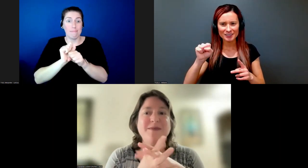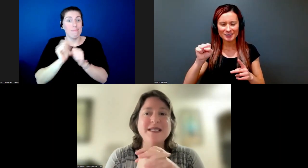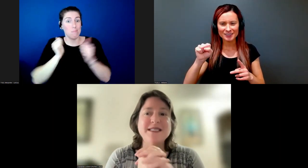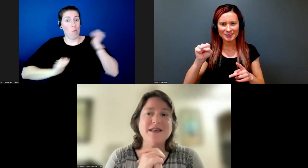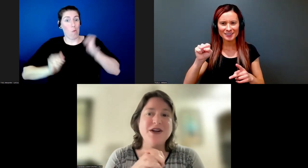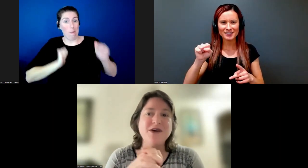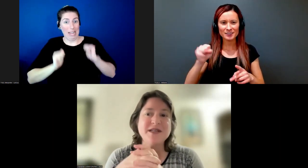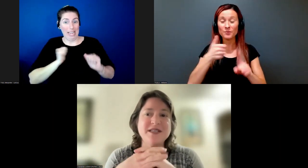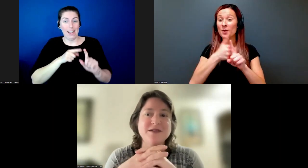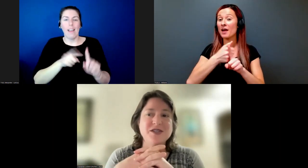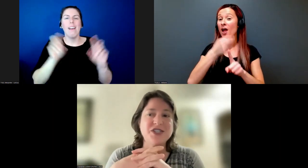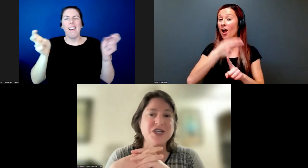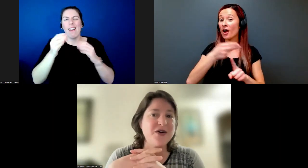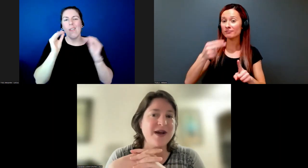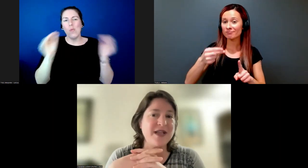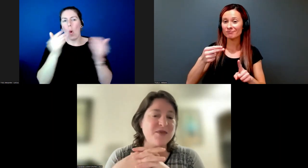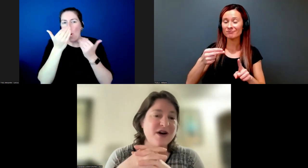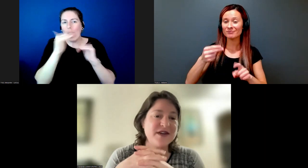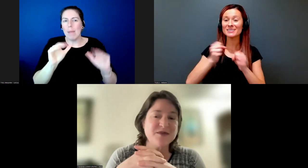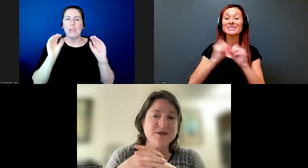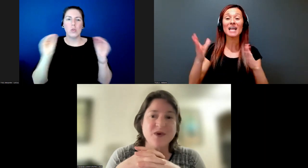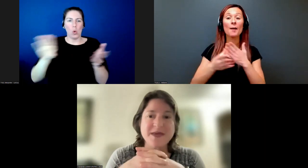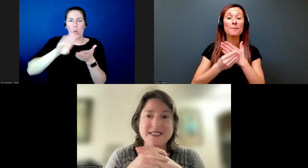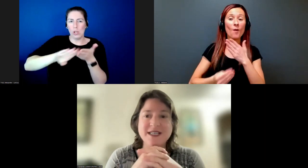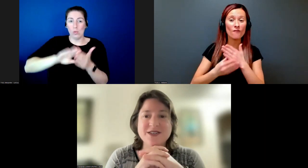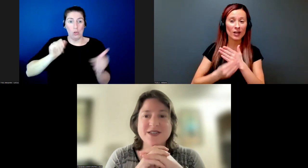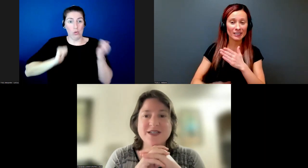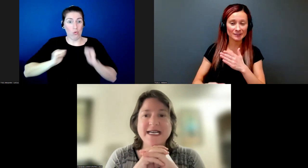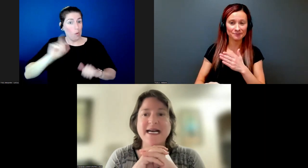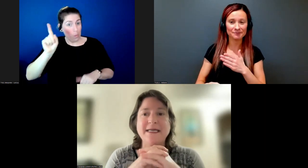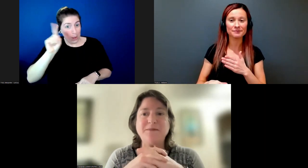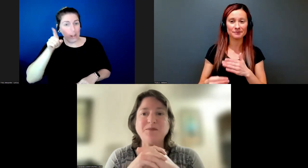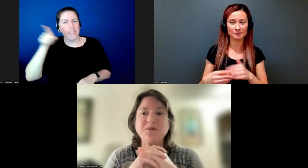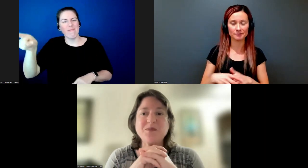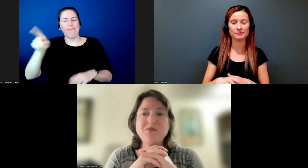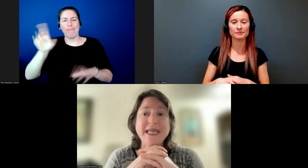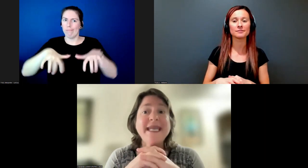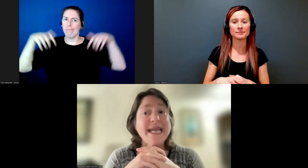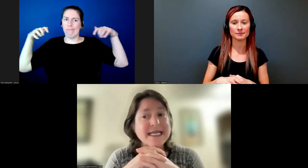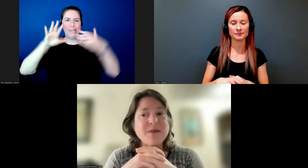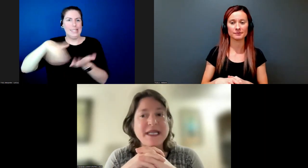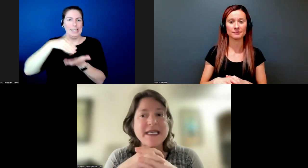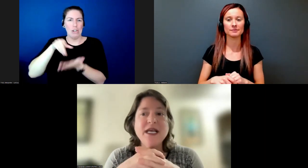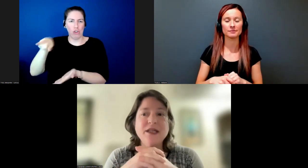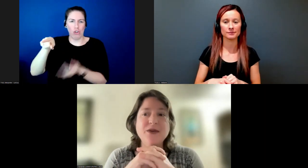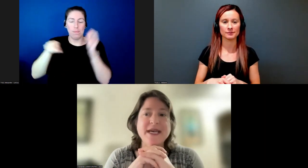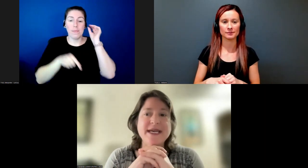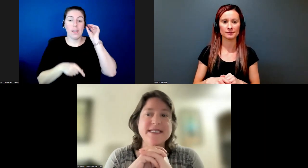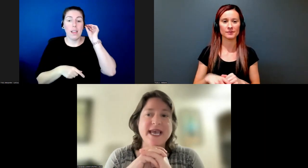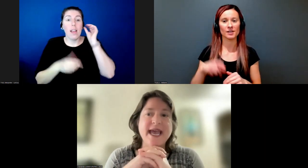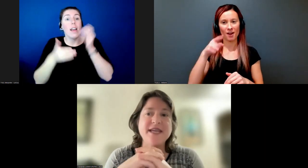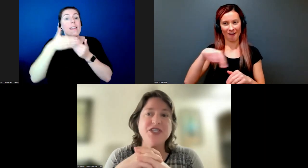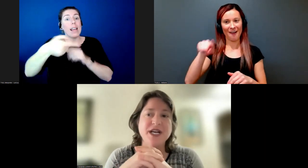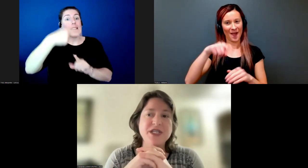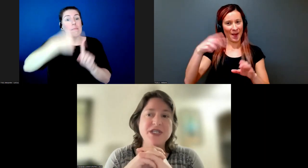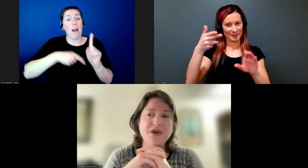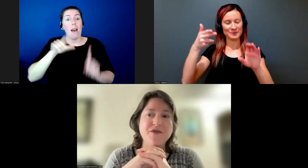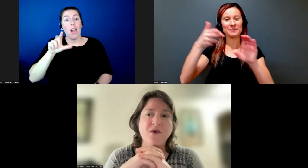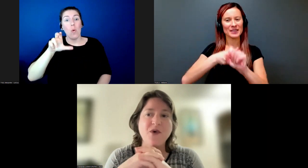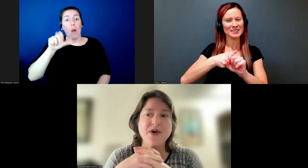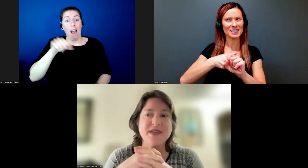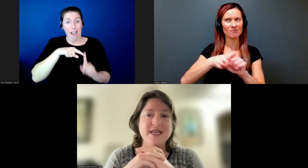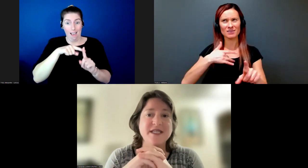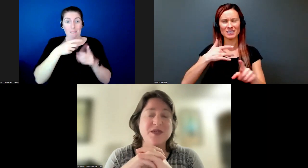No Limits, No Excuses show at the Providence Performing Center. And next month, Luca is the head